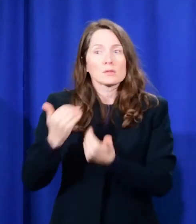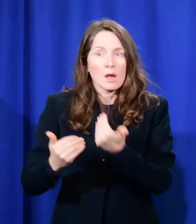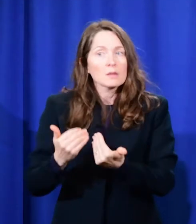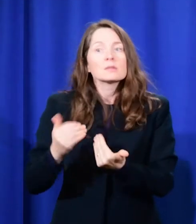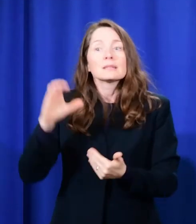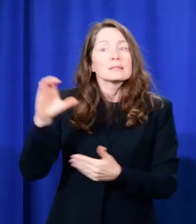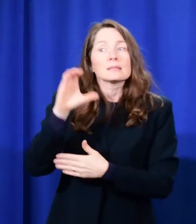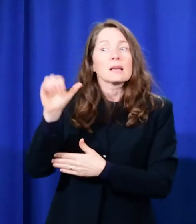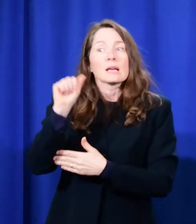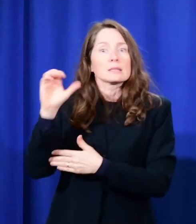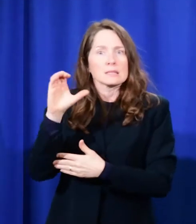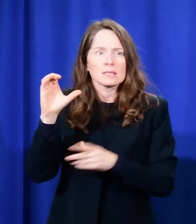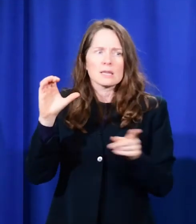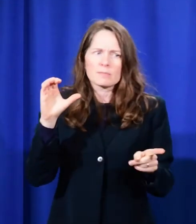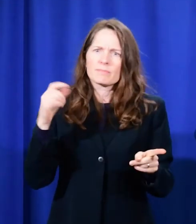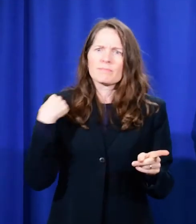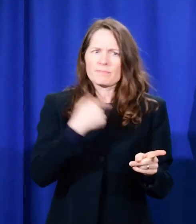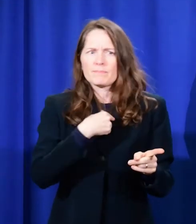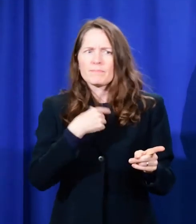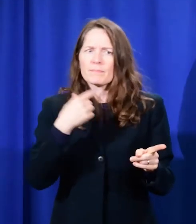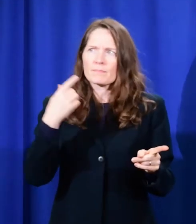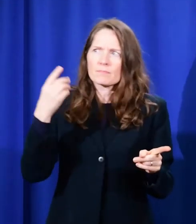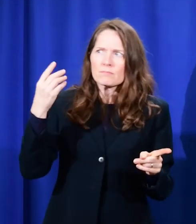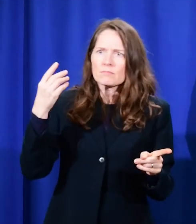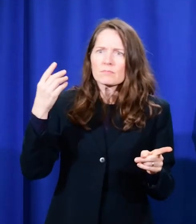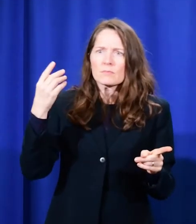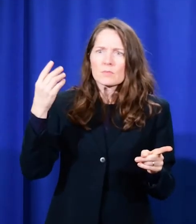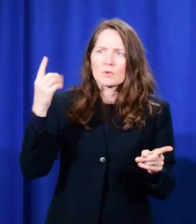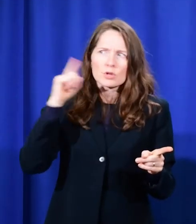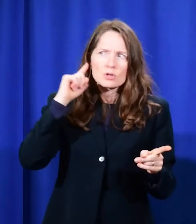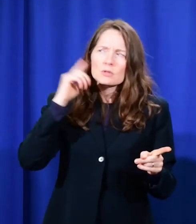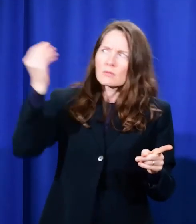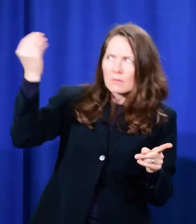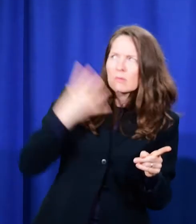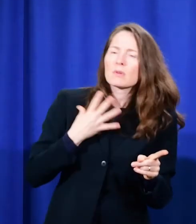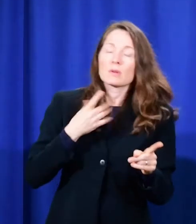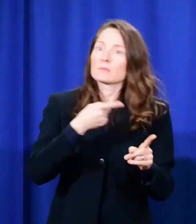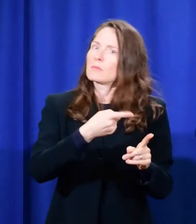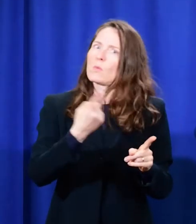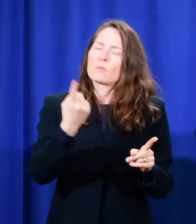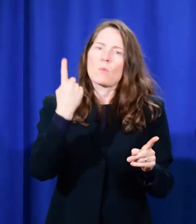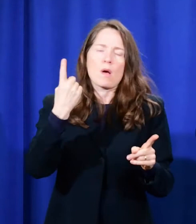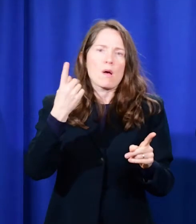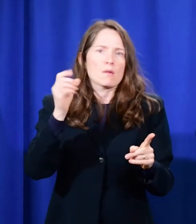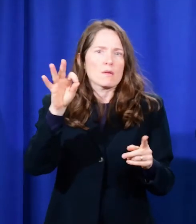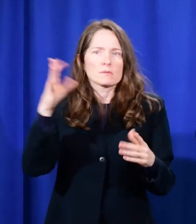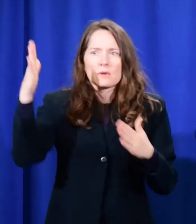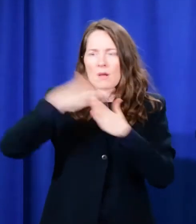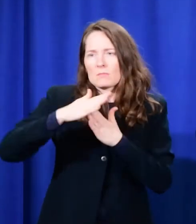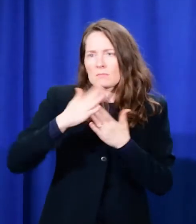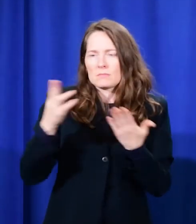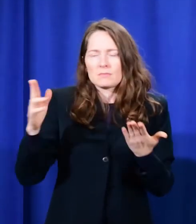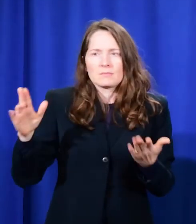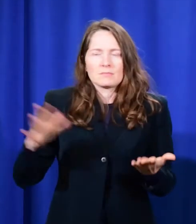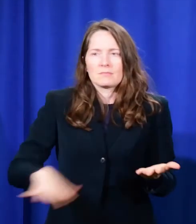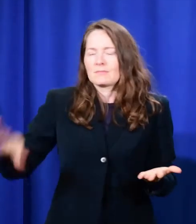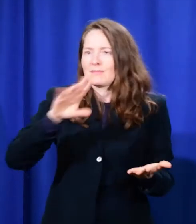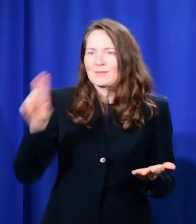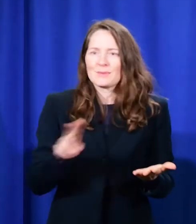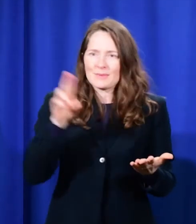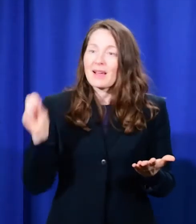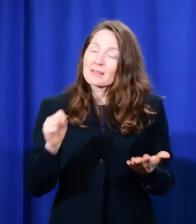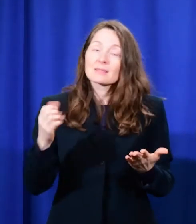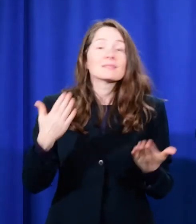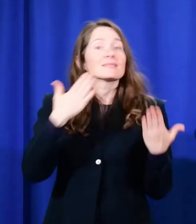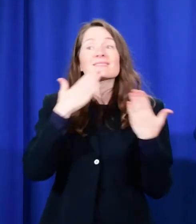nation. This is a testament to the great work of all of our partners, most of them here today, leaders and leadership of Erica